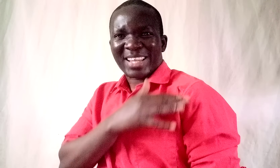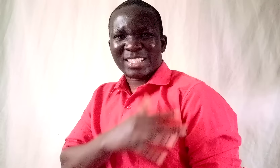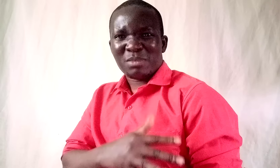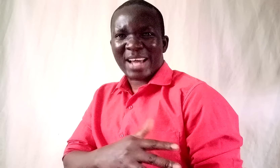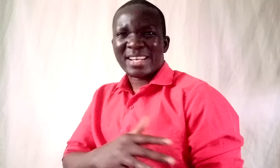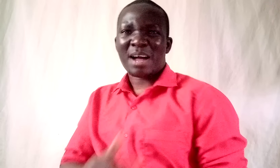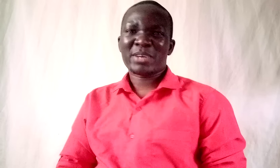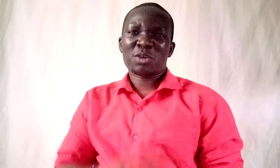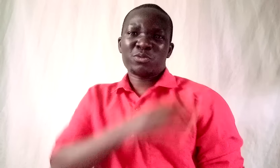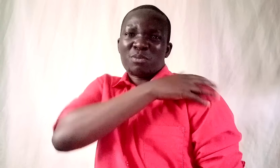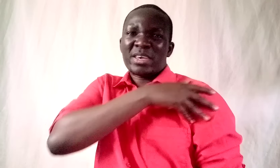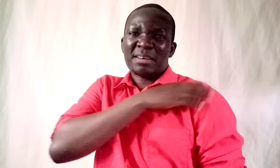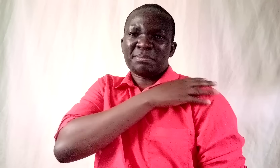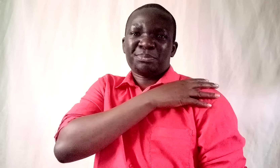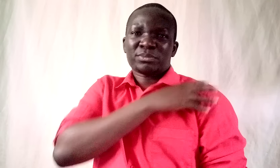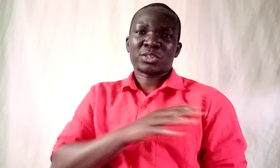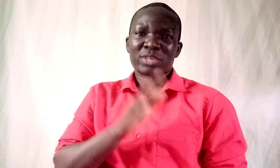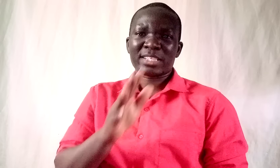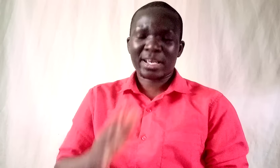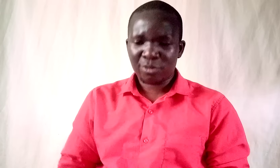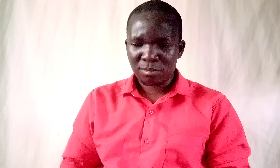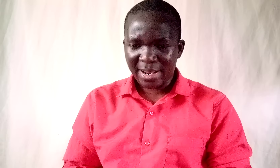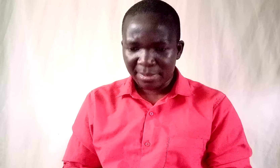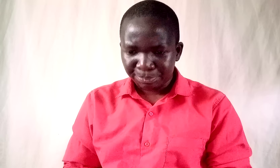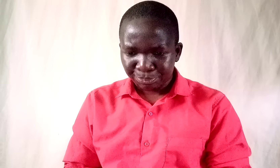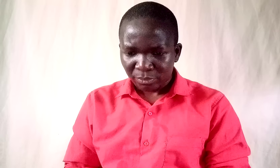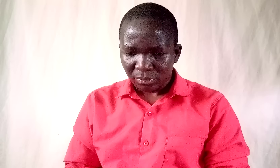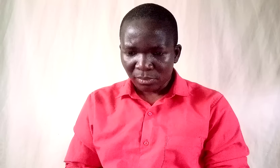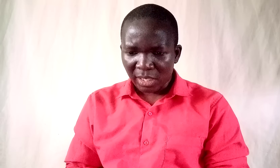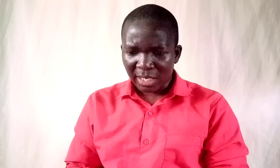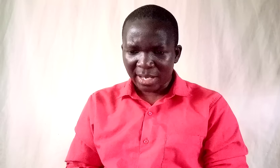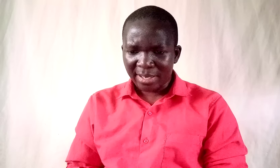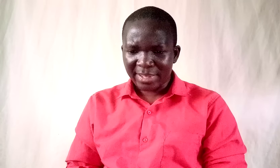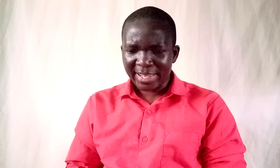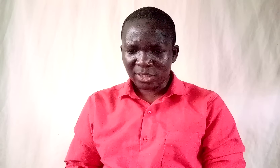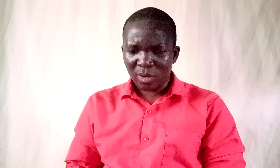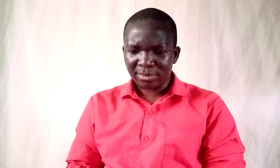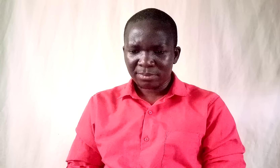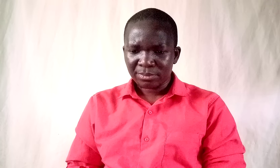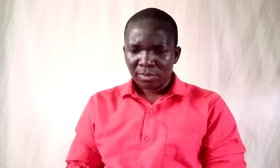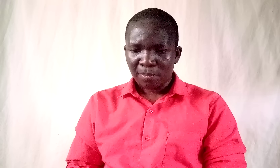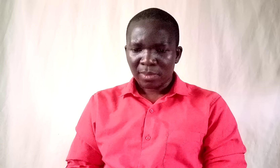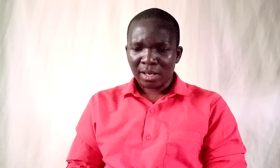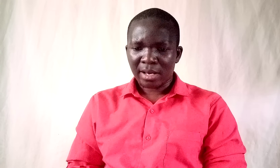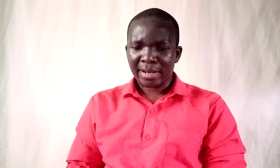That's blood coming out from here. So that's sign for blood. The next one,